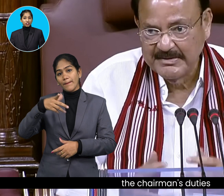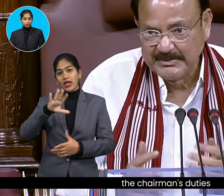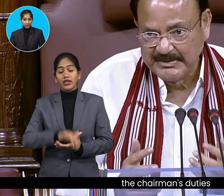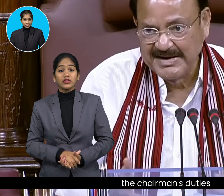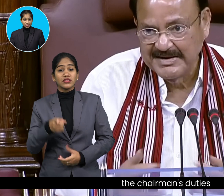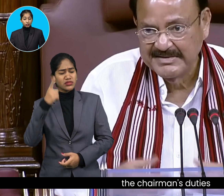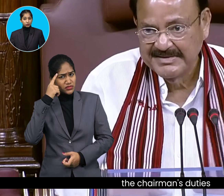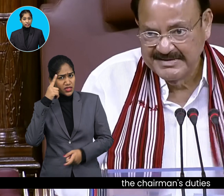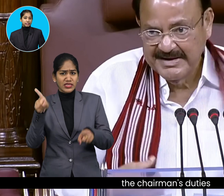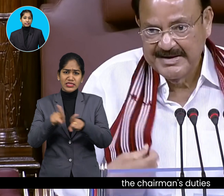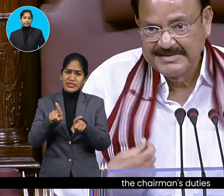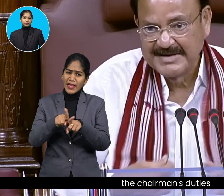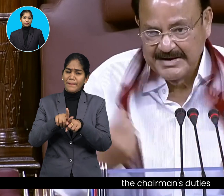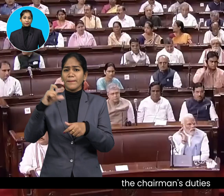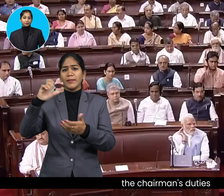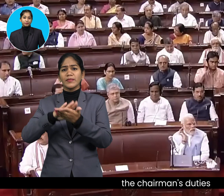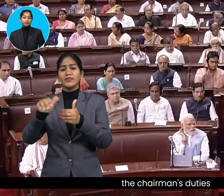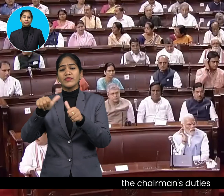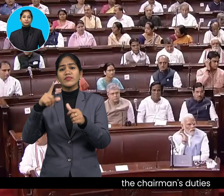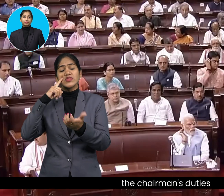the chairman's duties.